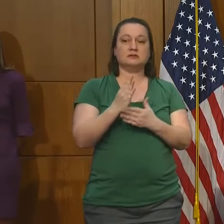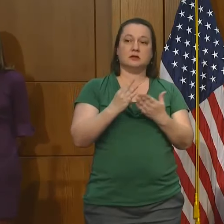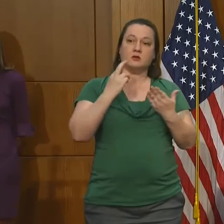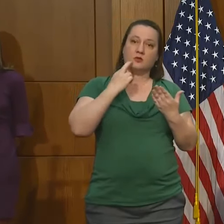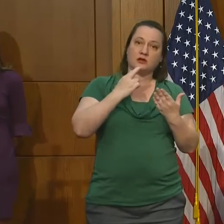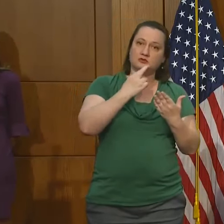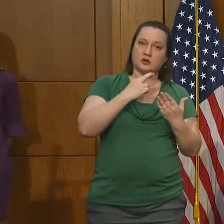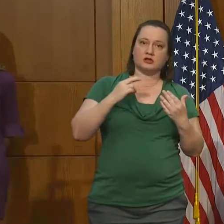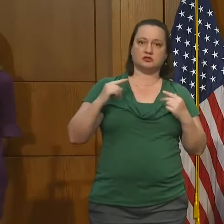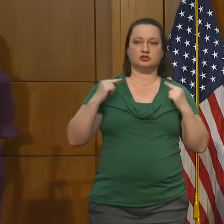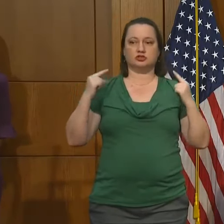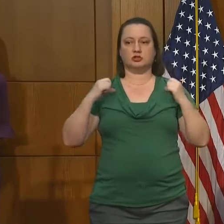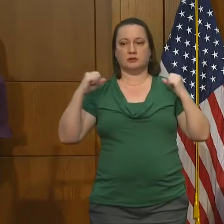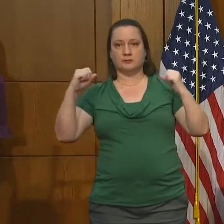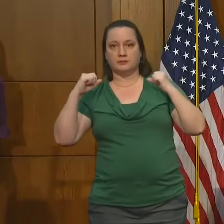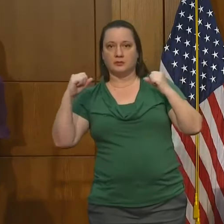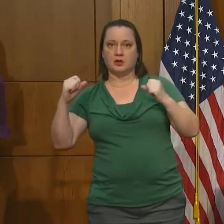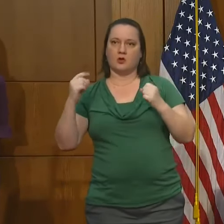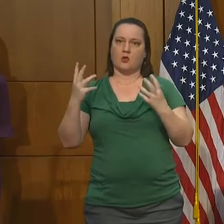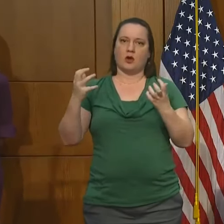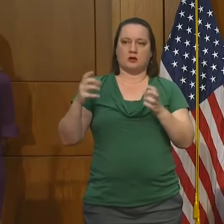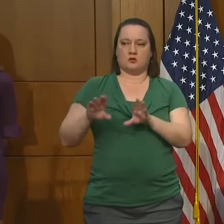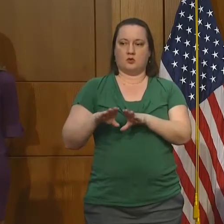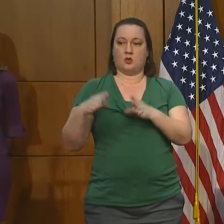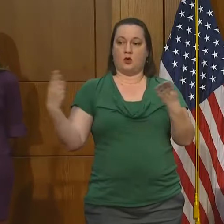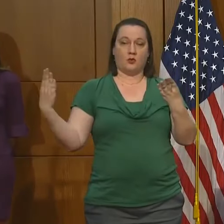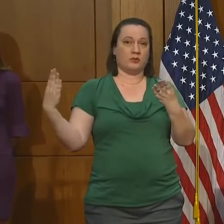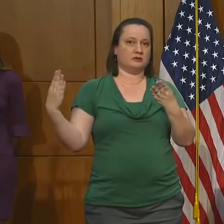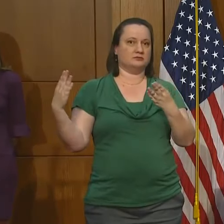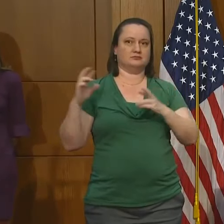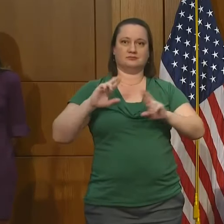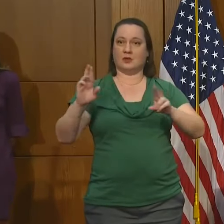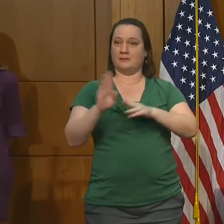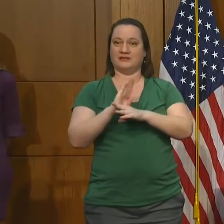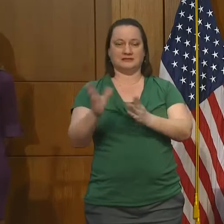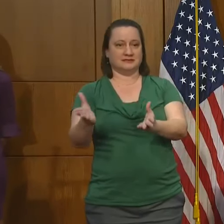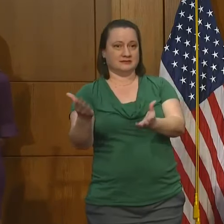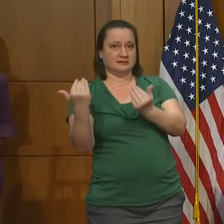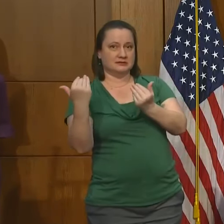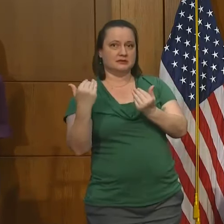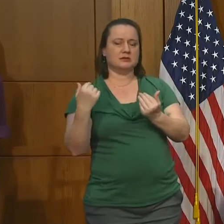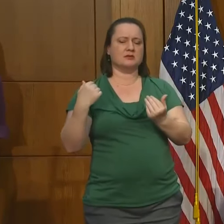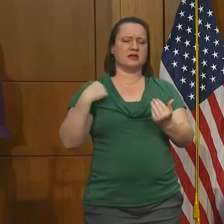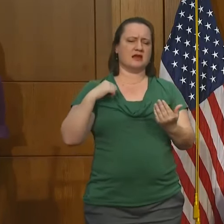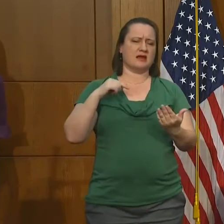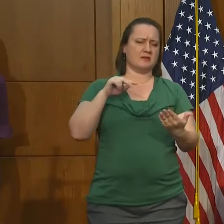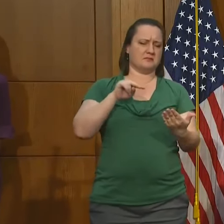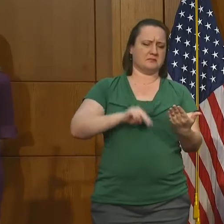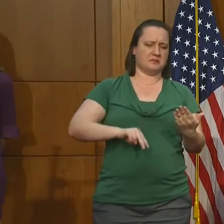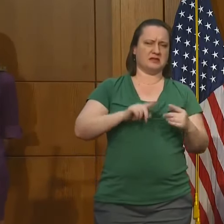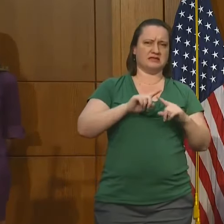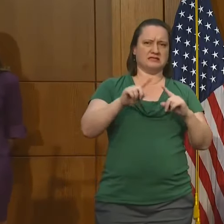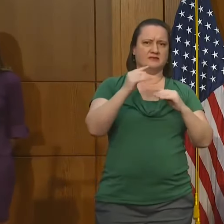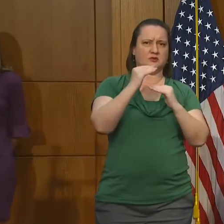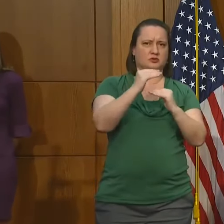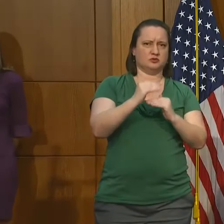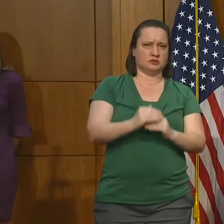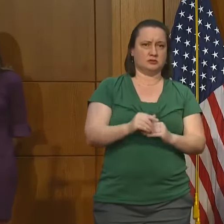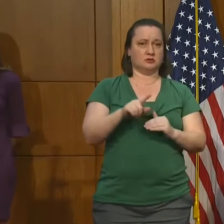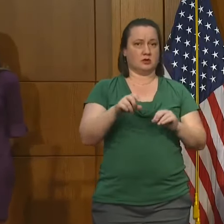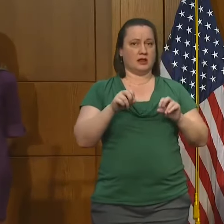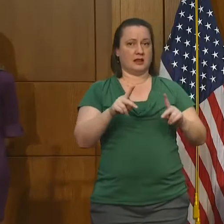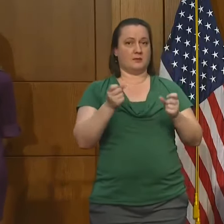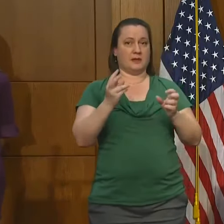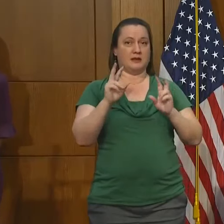that they would be able to open their doors during this phase one. When I'm looking at these restrictions, you're allowing a lot of people